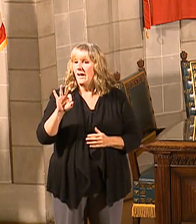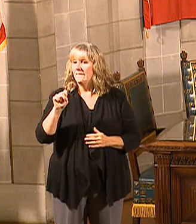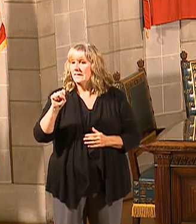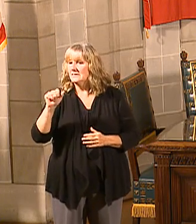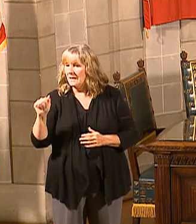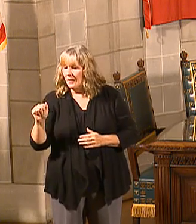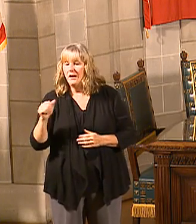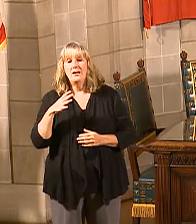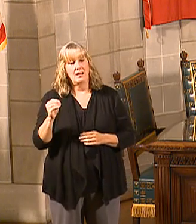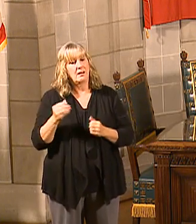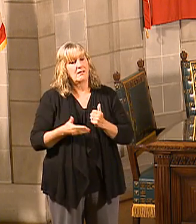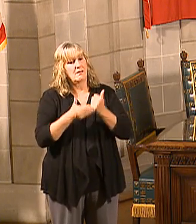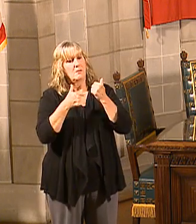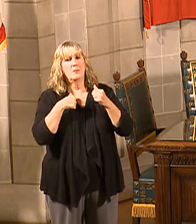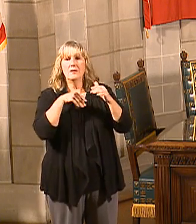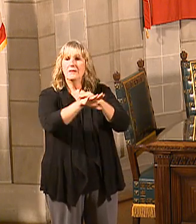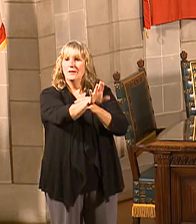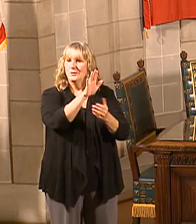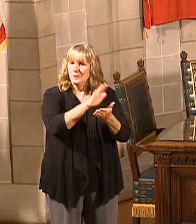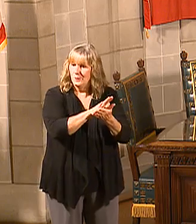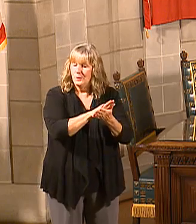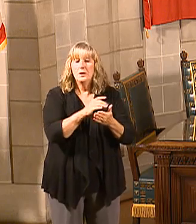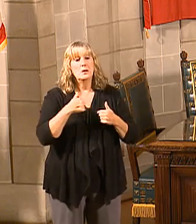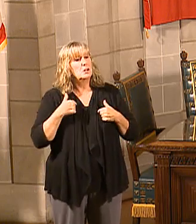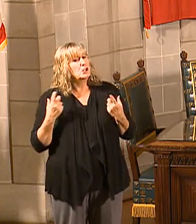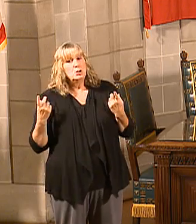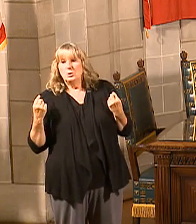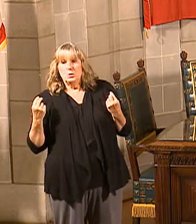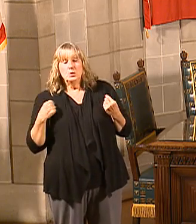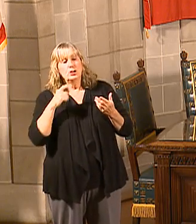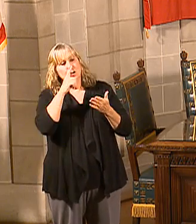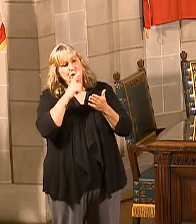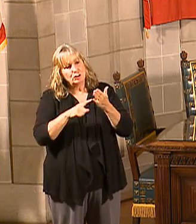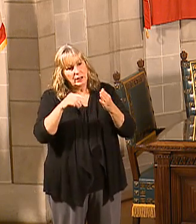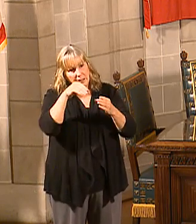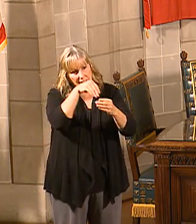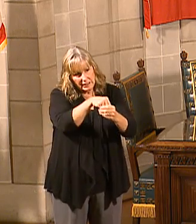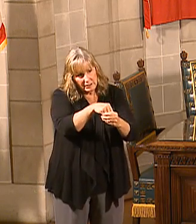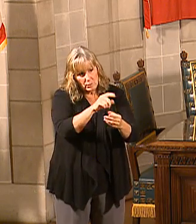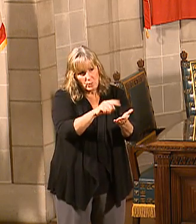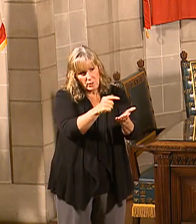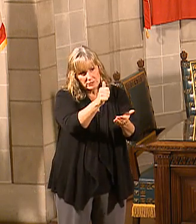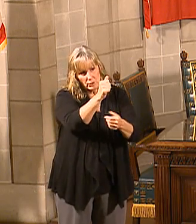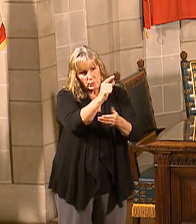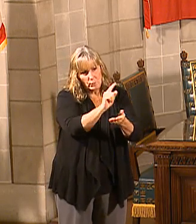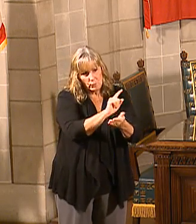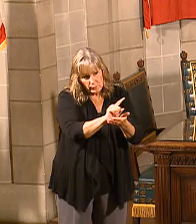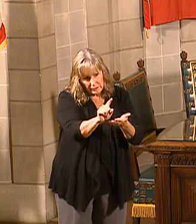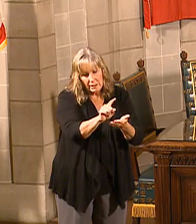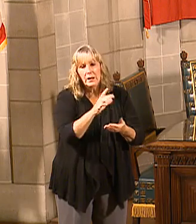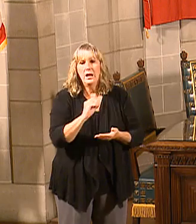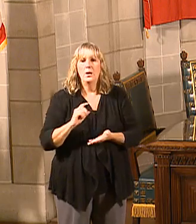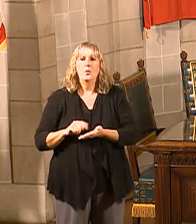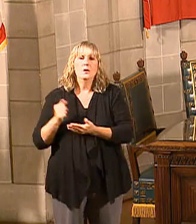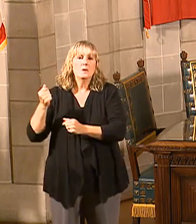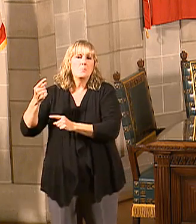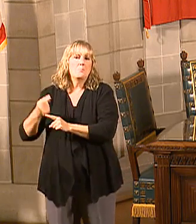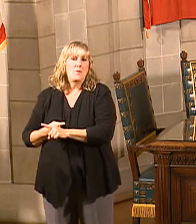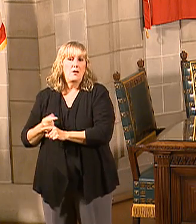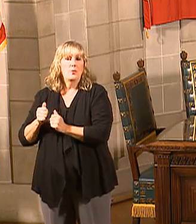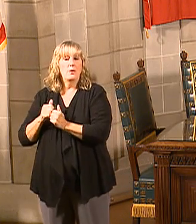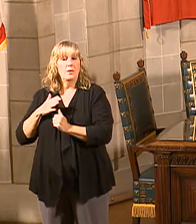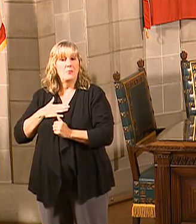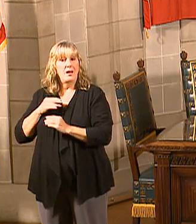school. In turn, I would have to check in once a week with my SNAP rep and once a month with my WIOA counselor with my